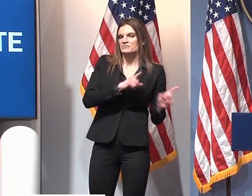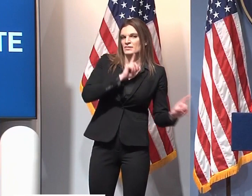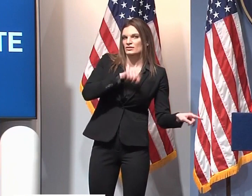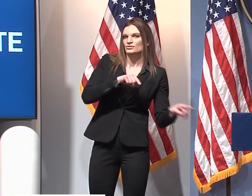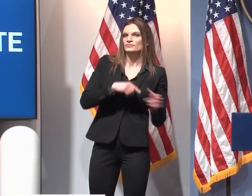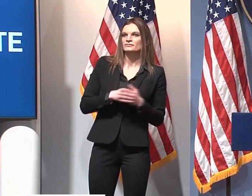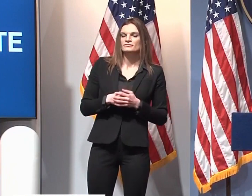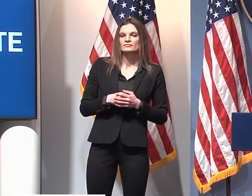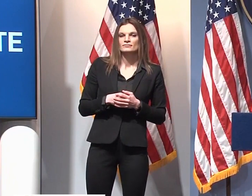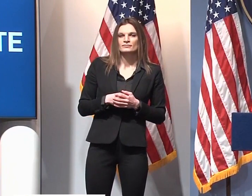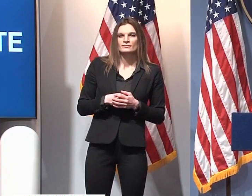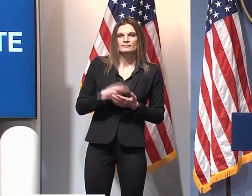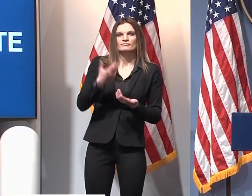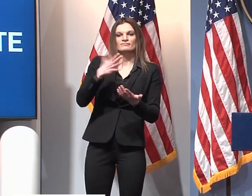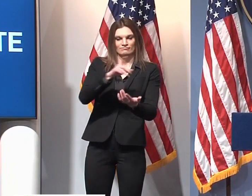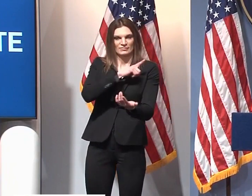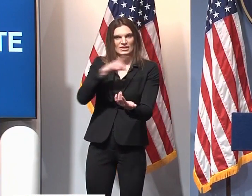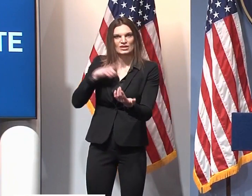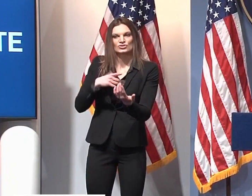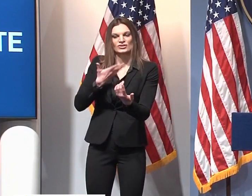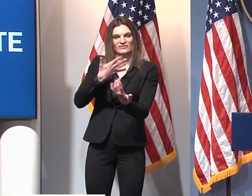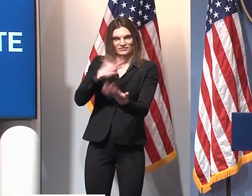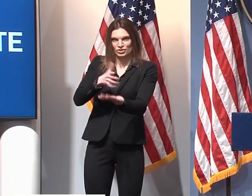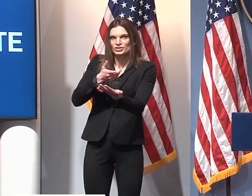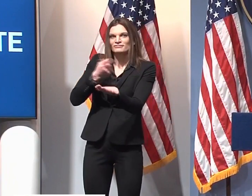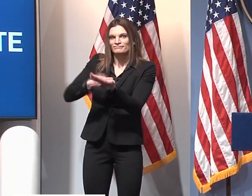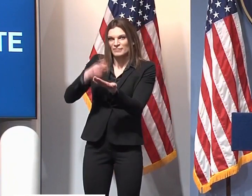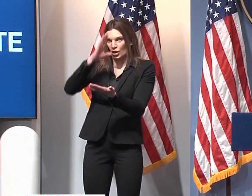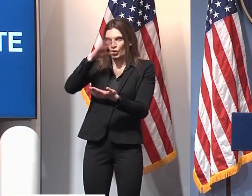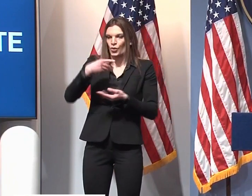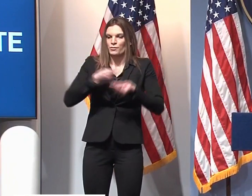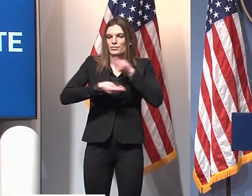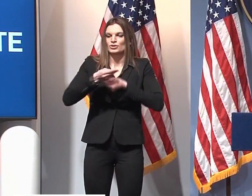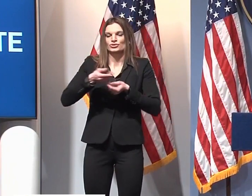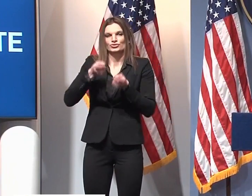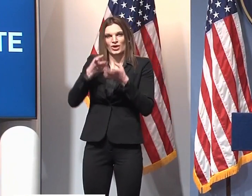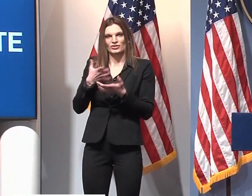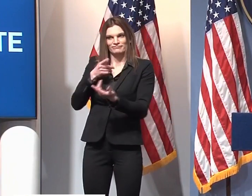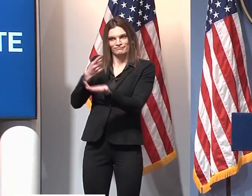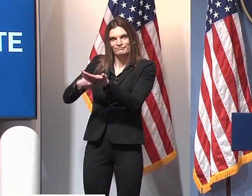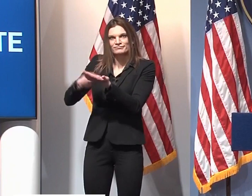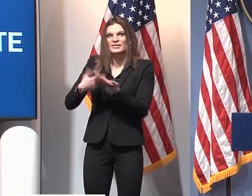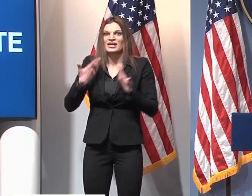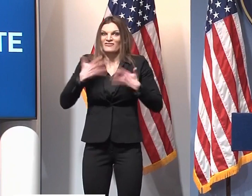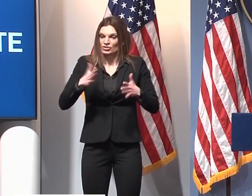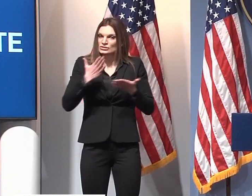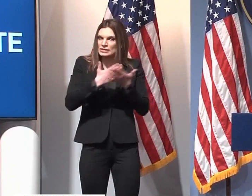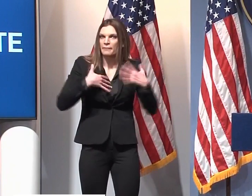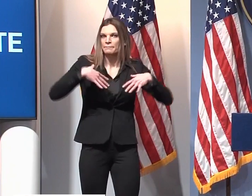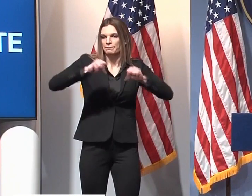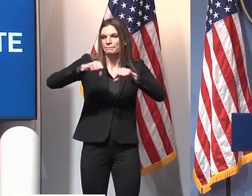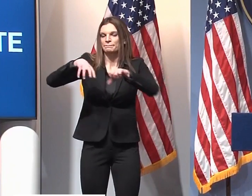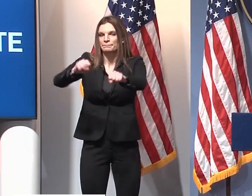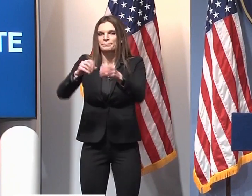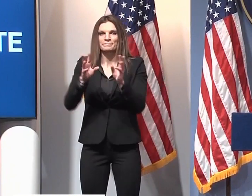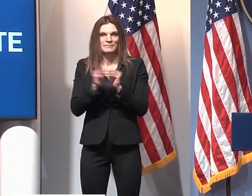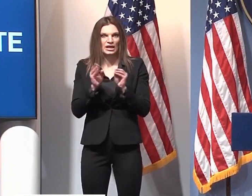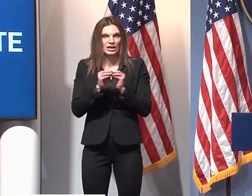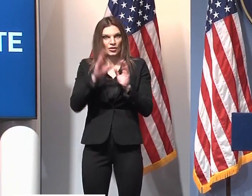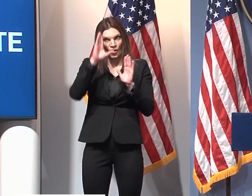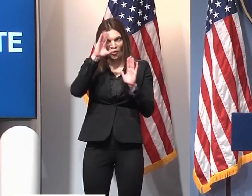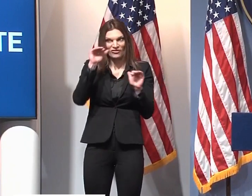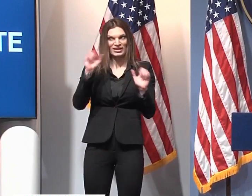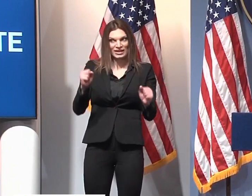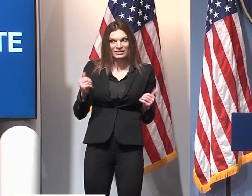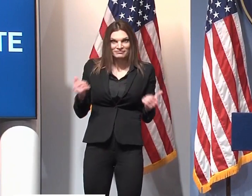individual conversations with legislators. I know that I've continued to host quadrant meetings in the hopes of getting those to